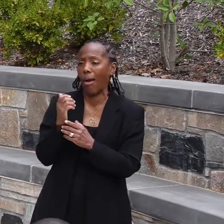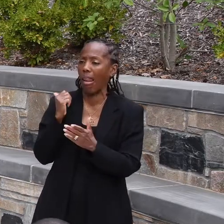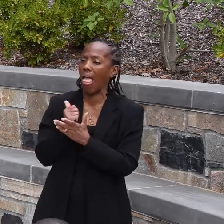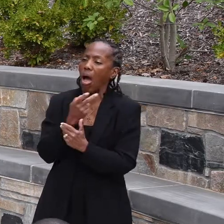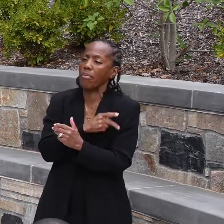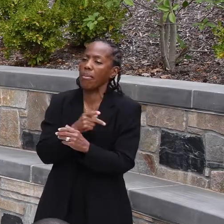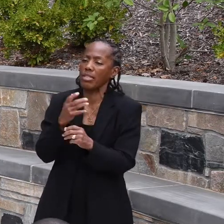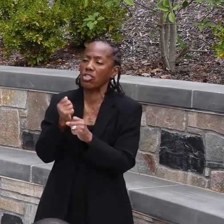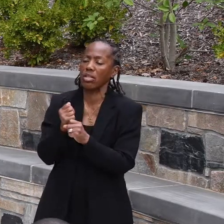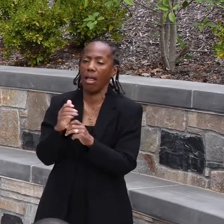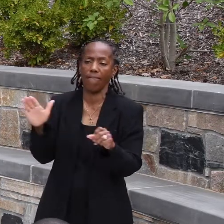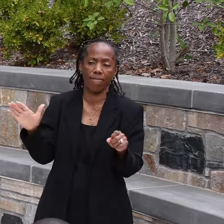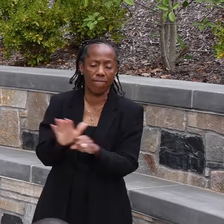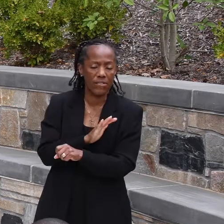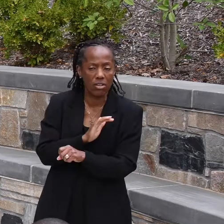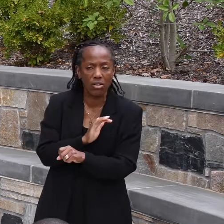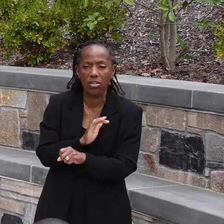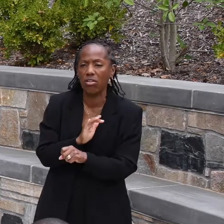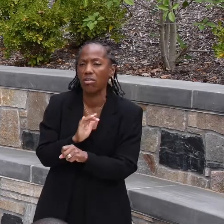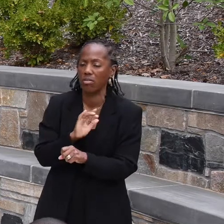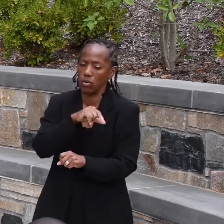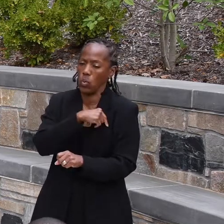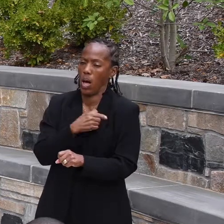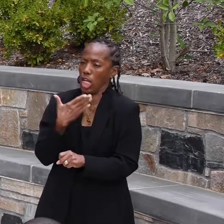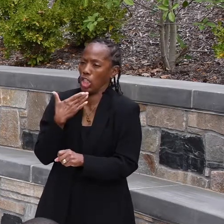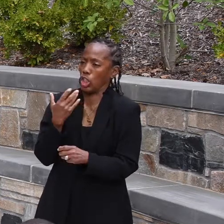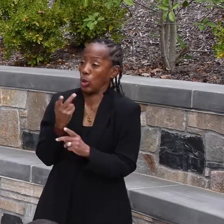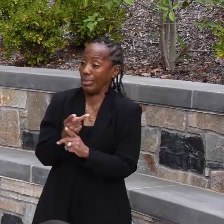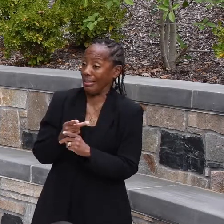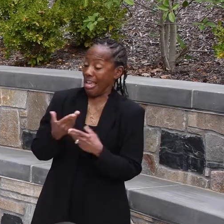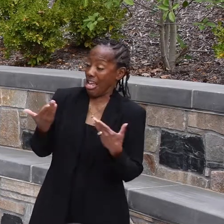get comprehensive, quality care.